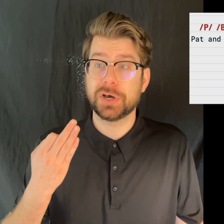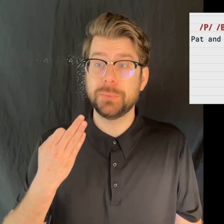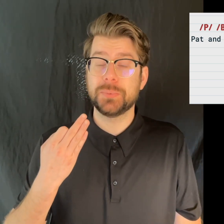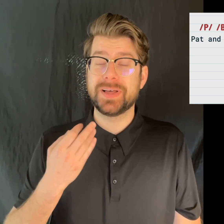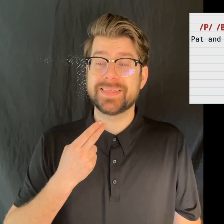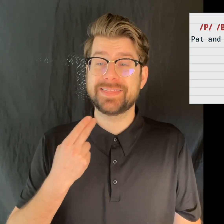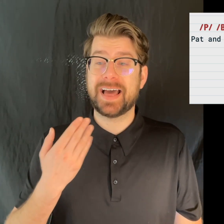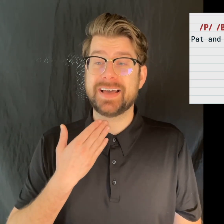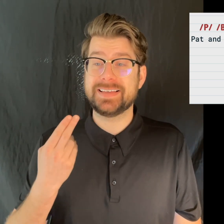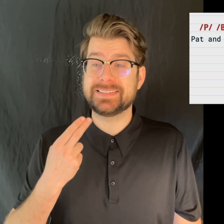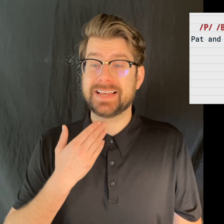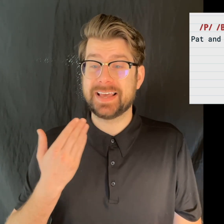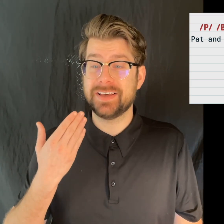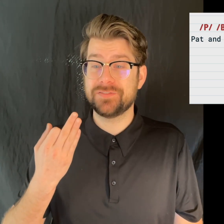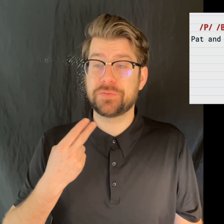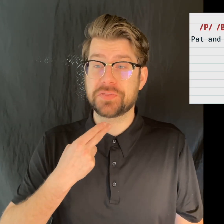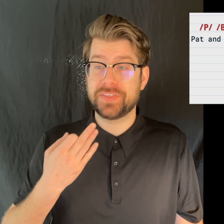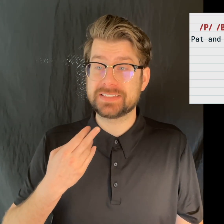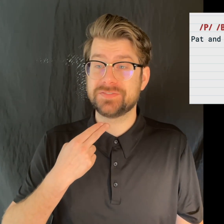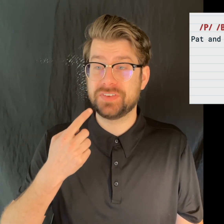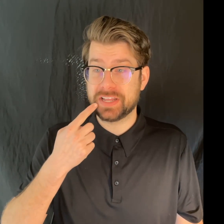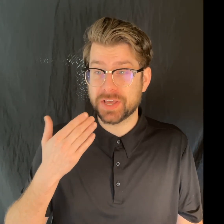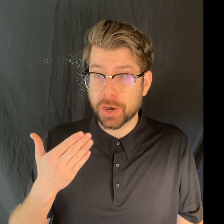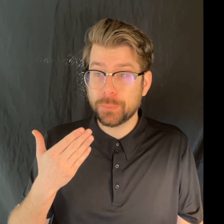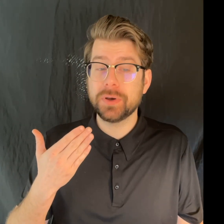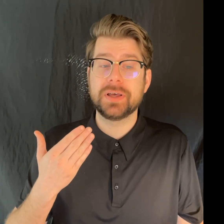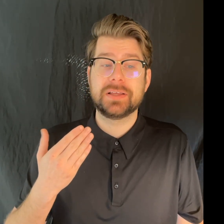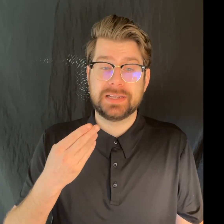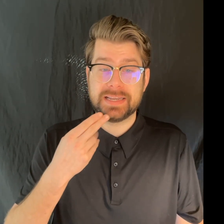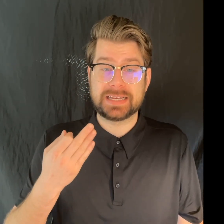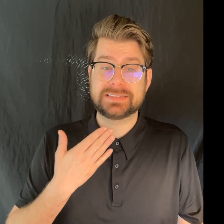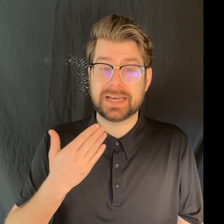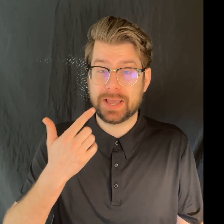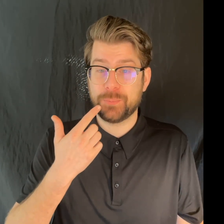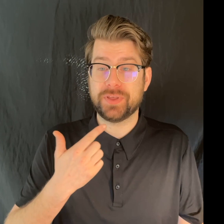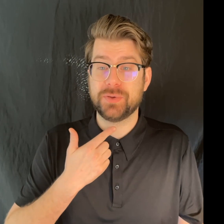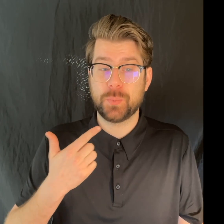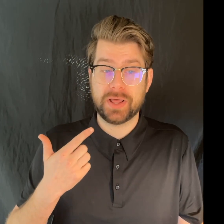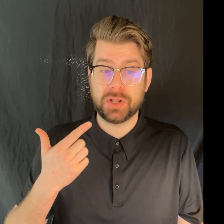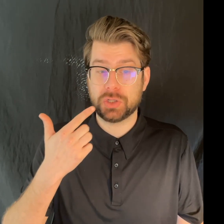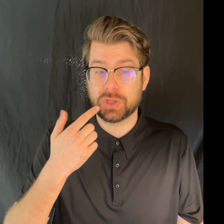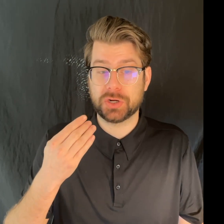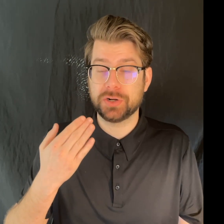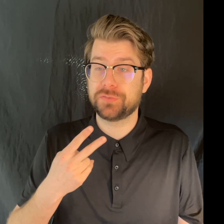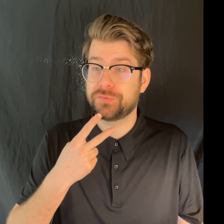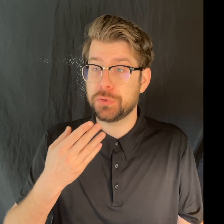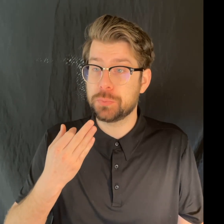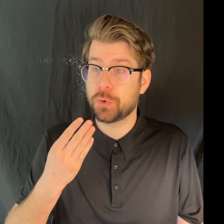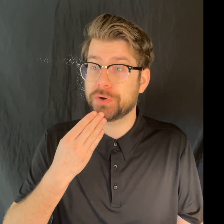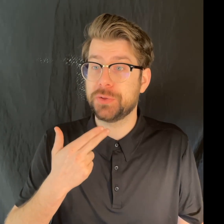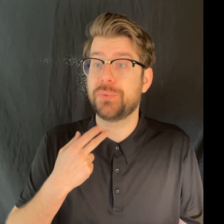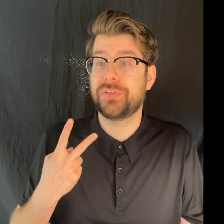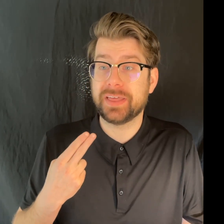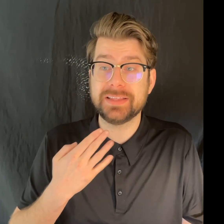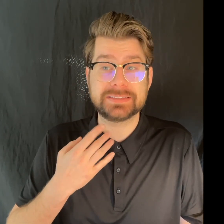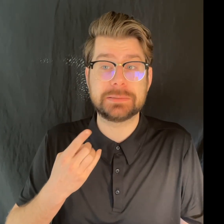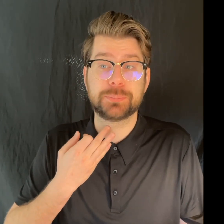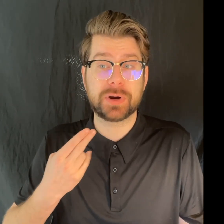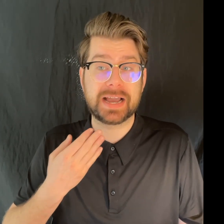So that is it for this video. Next time we will learn a few more new things and